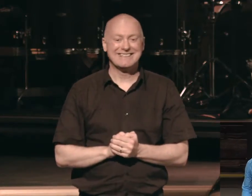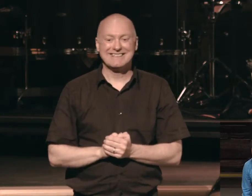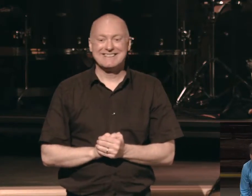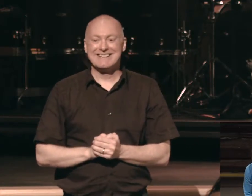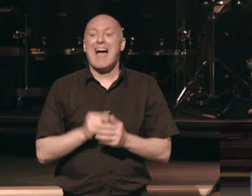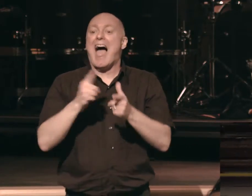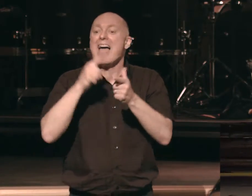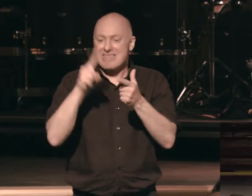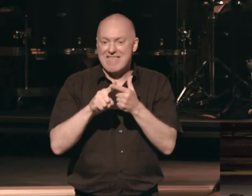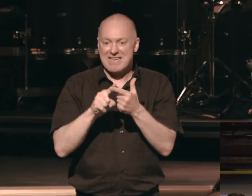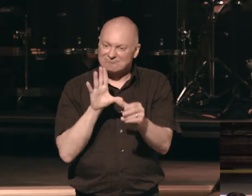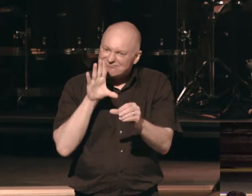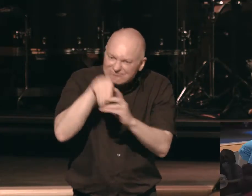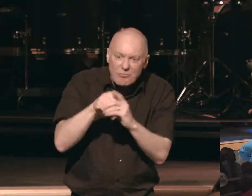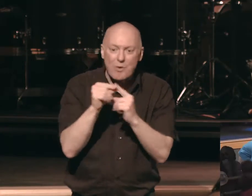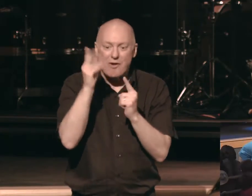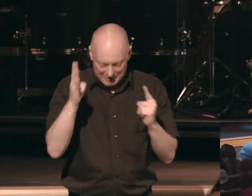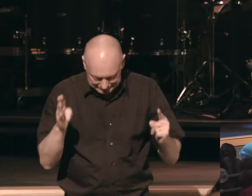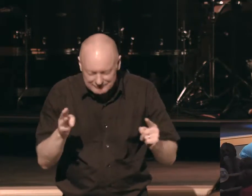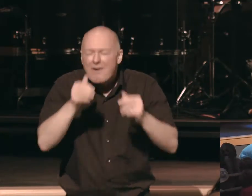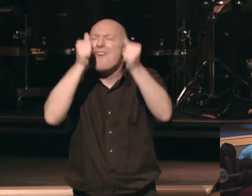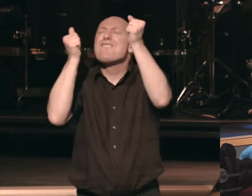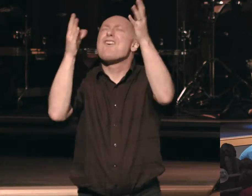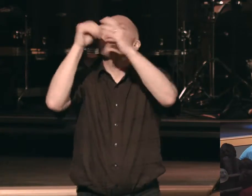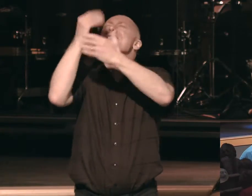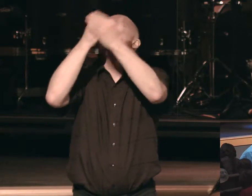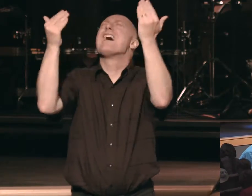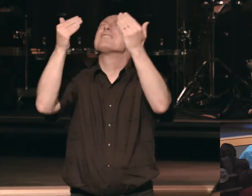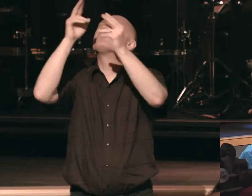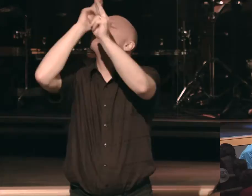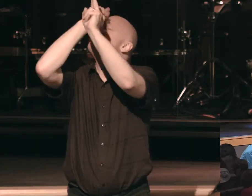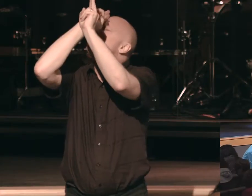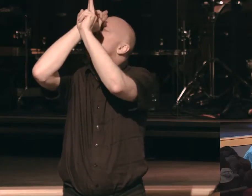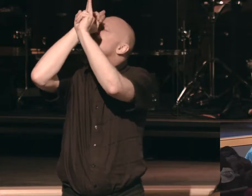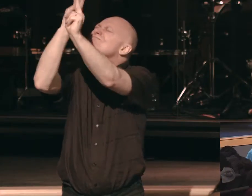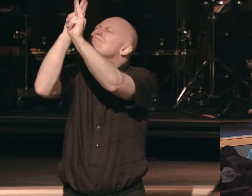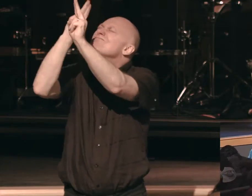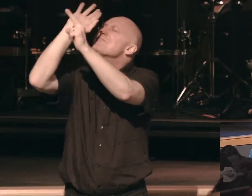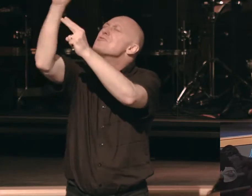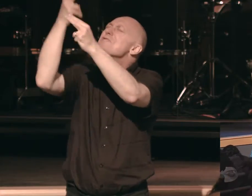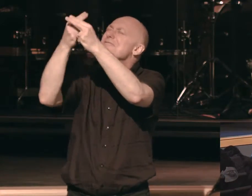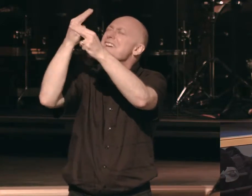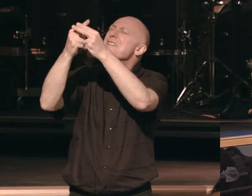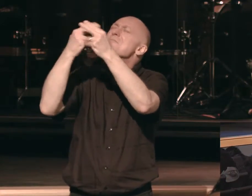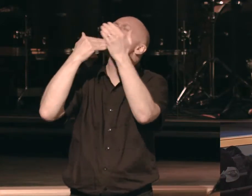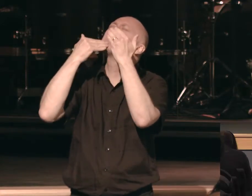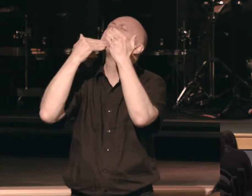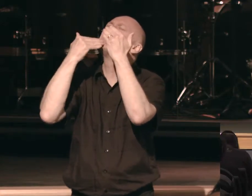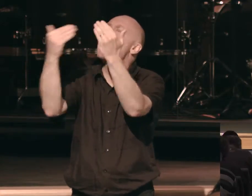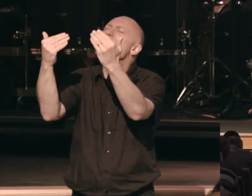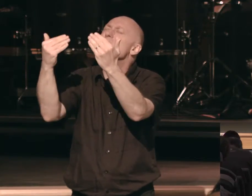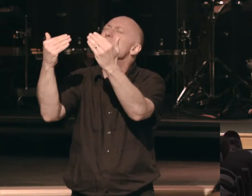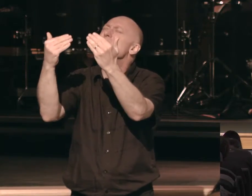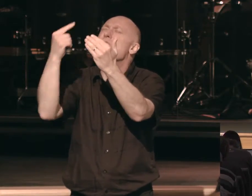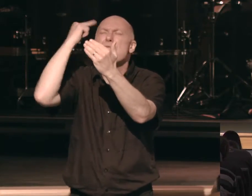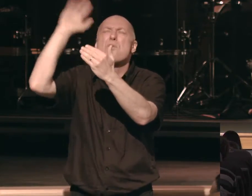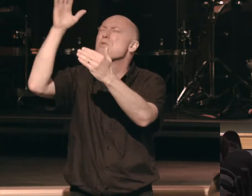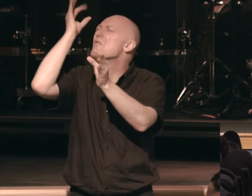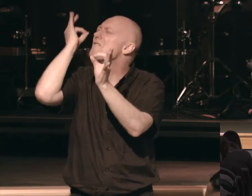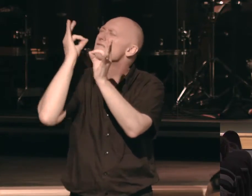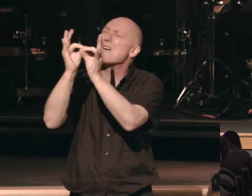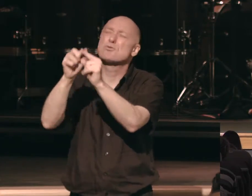for our moms a little bit, and then we'll get into the Word of God. Father in heaven, hallowed be your name. Thank